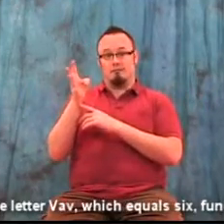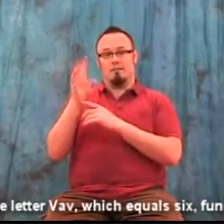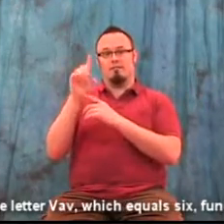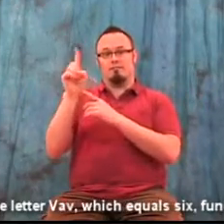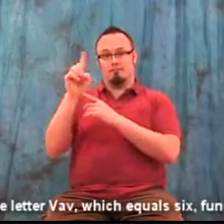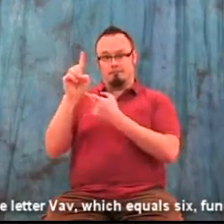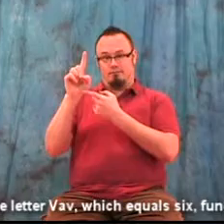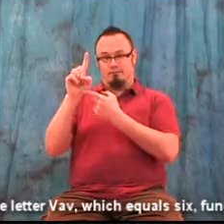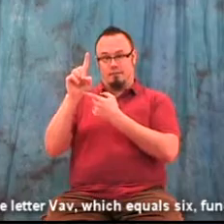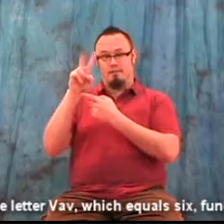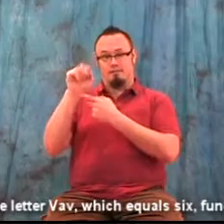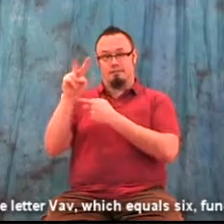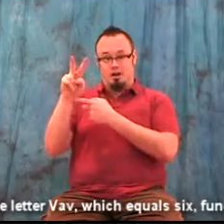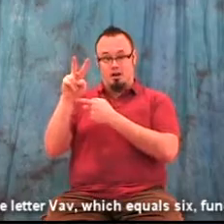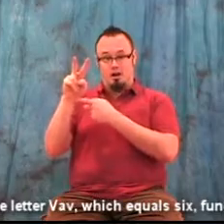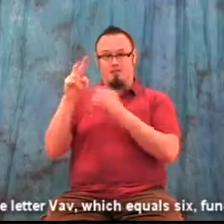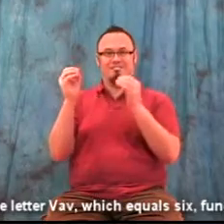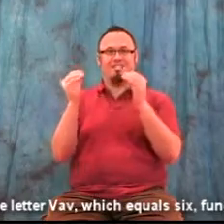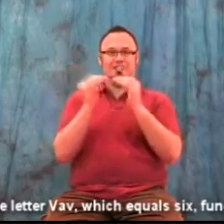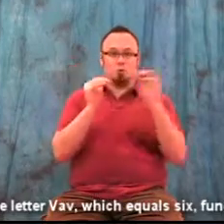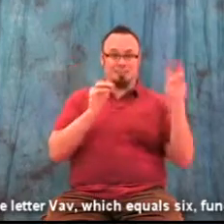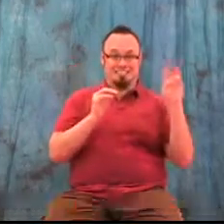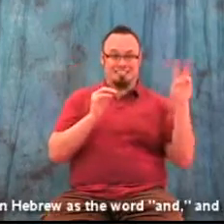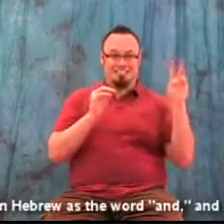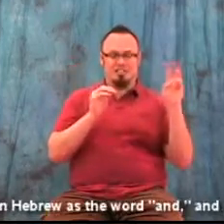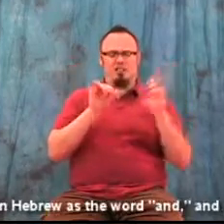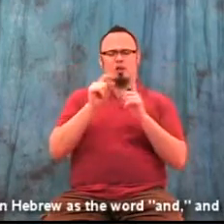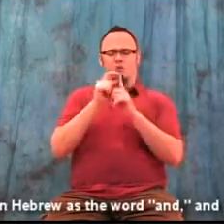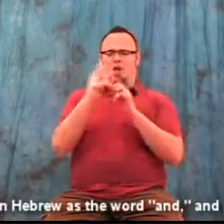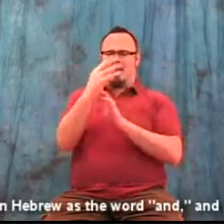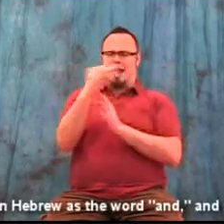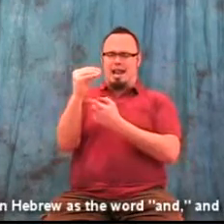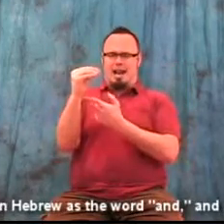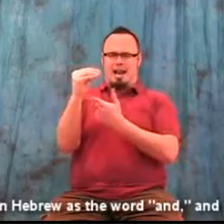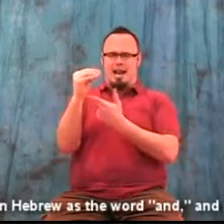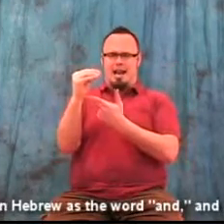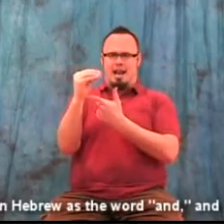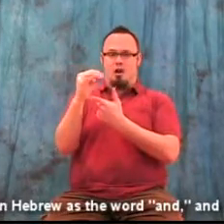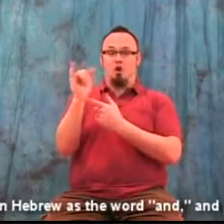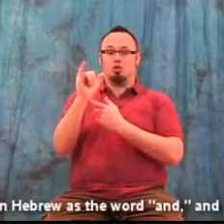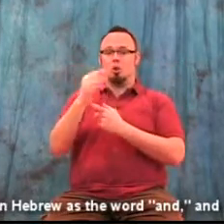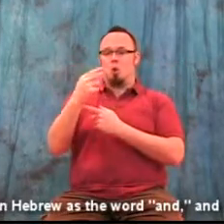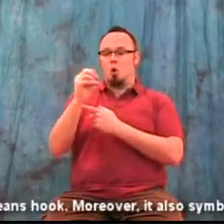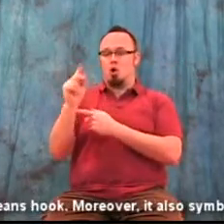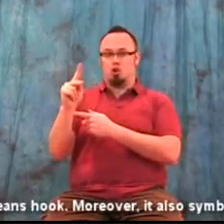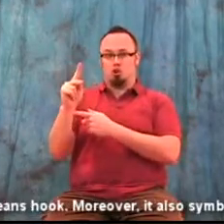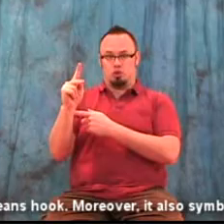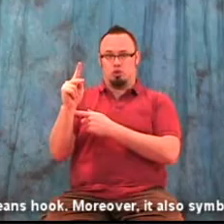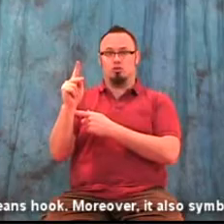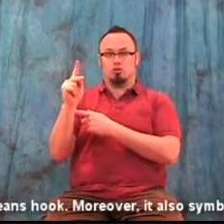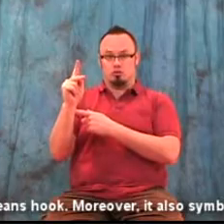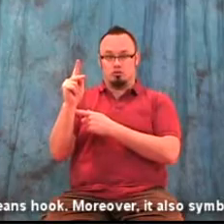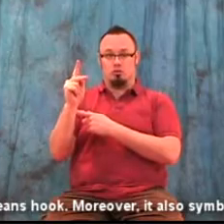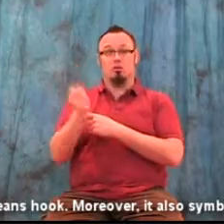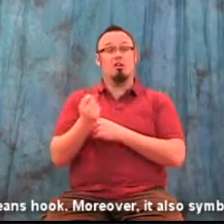which equals 6, functions in Hebrew as the word end and also means hook. Moreover, it